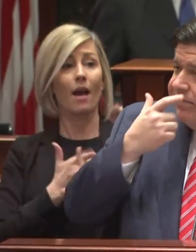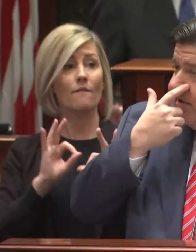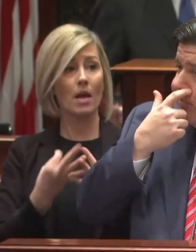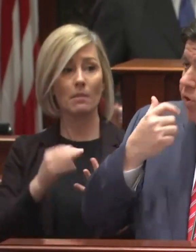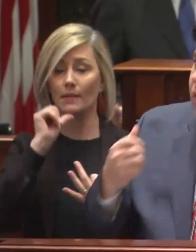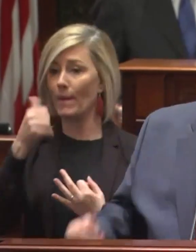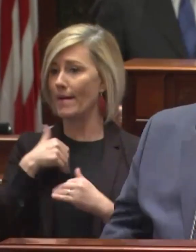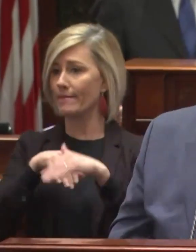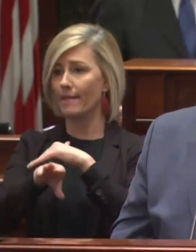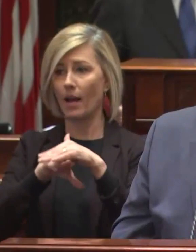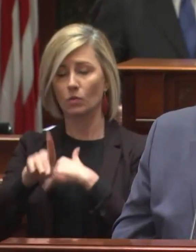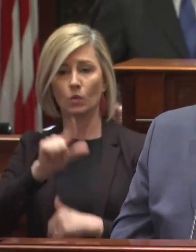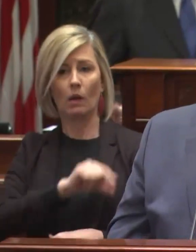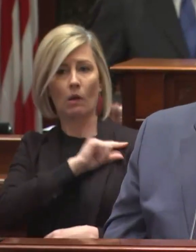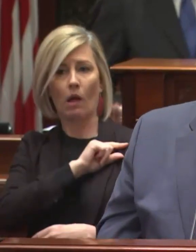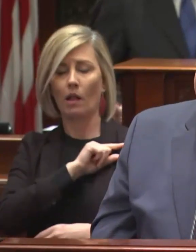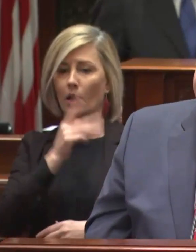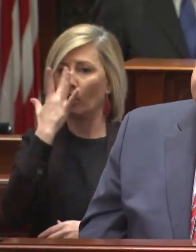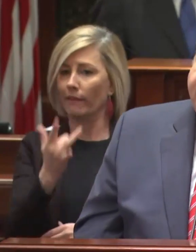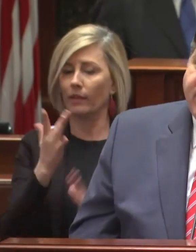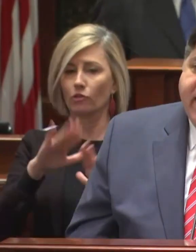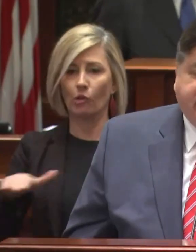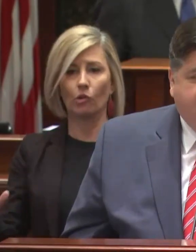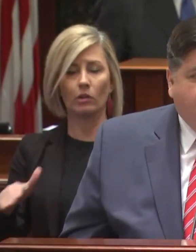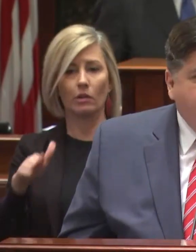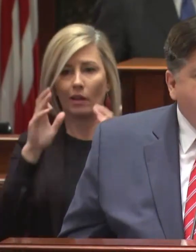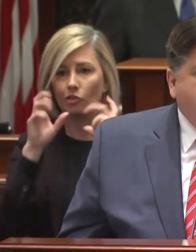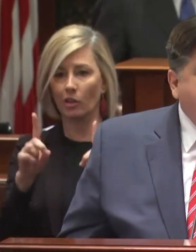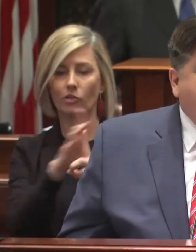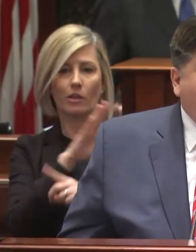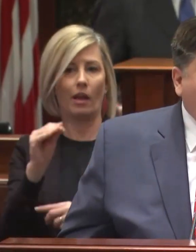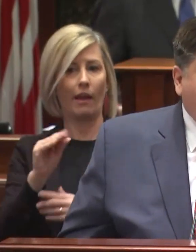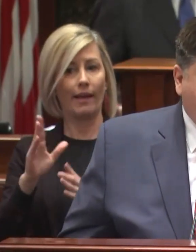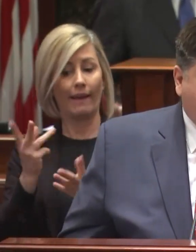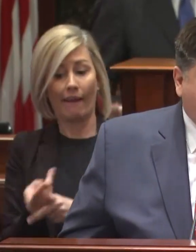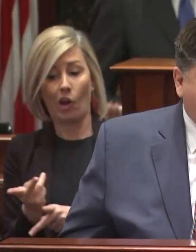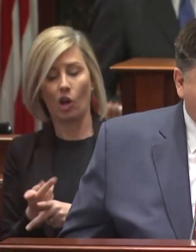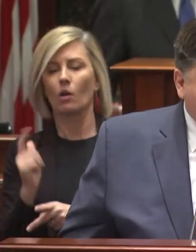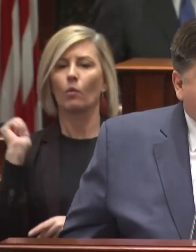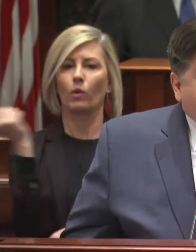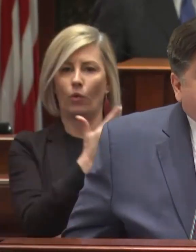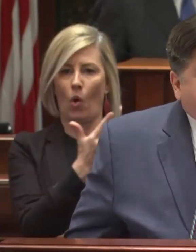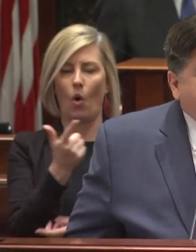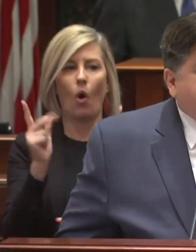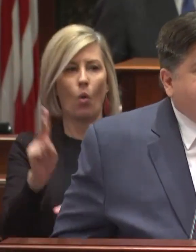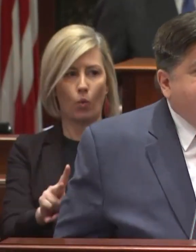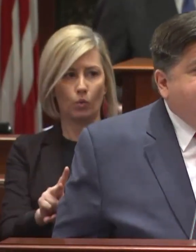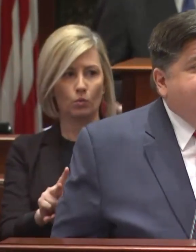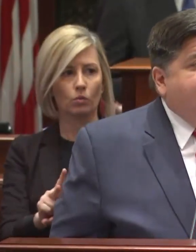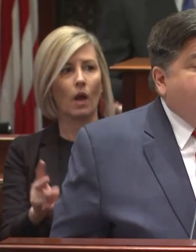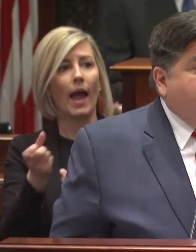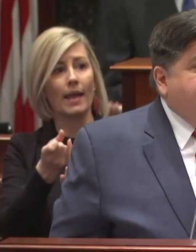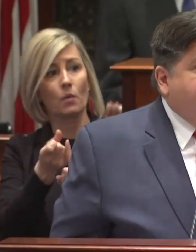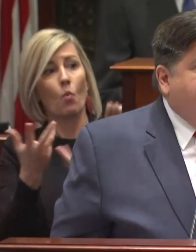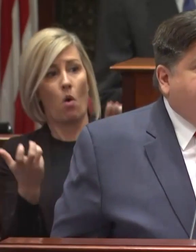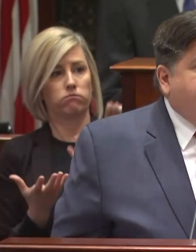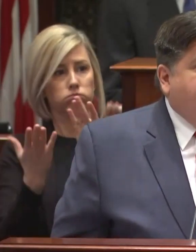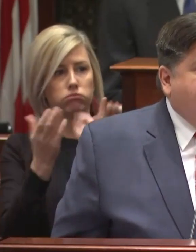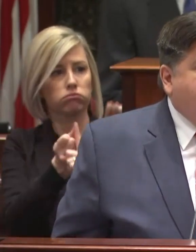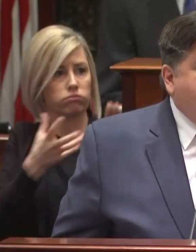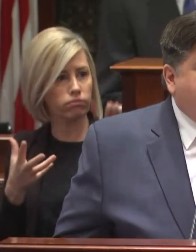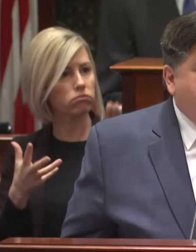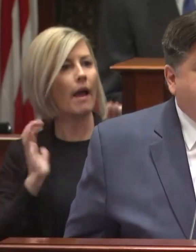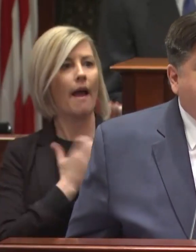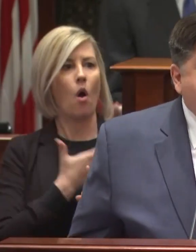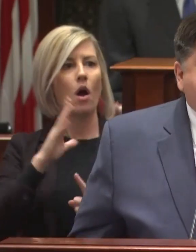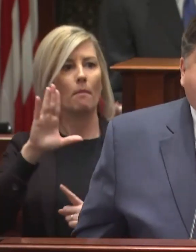lack access to quality early childhood education and childcare, we all lose. I propose expanding our early childhood